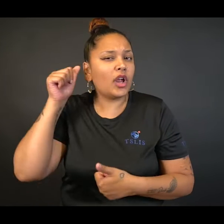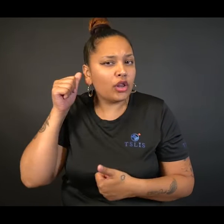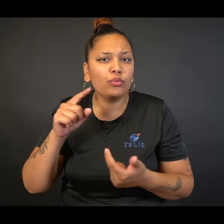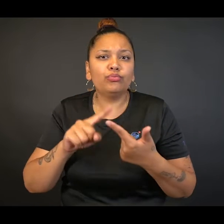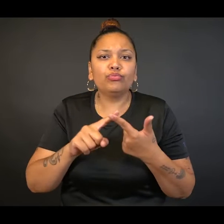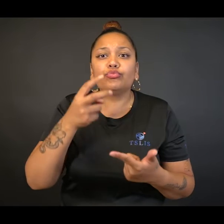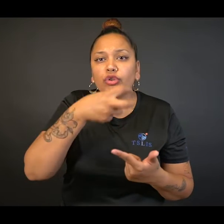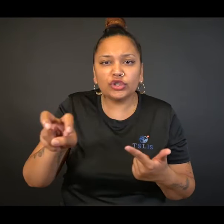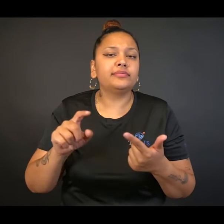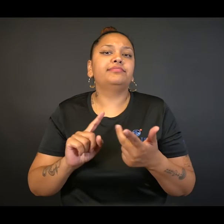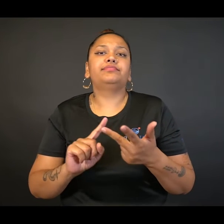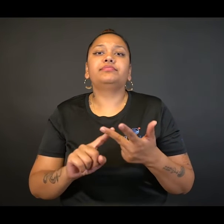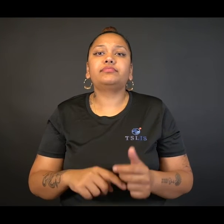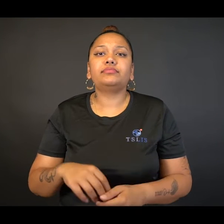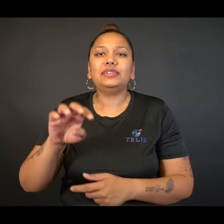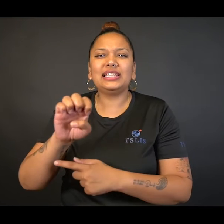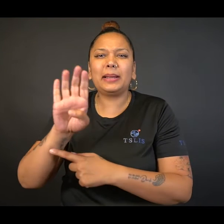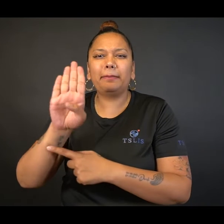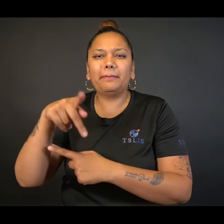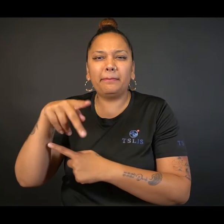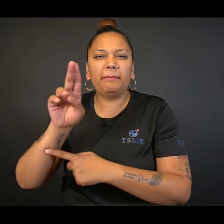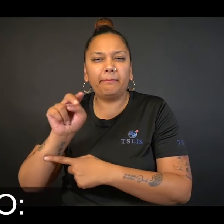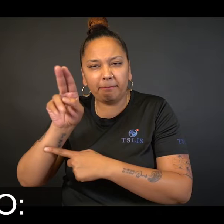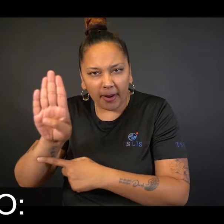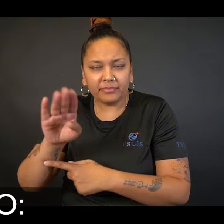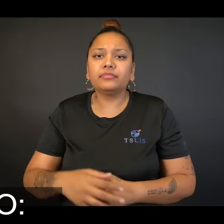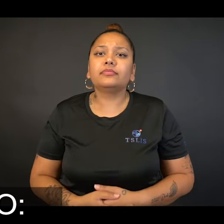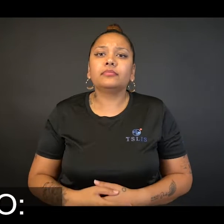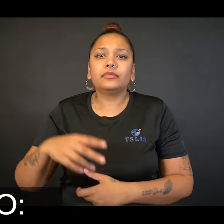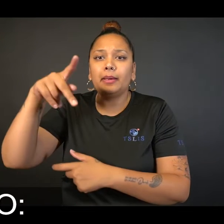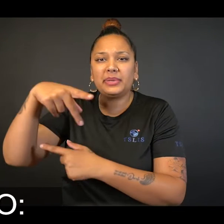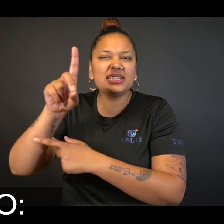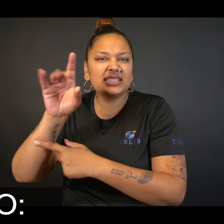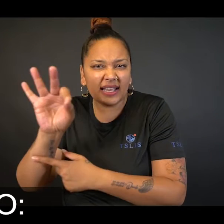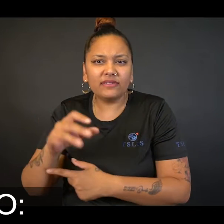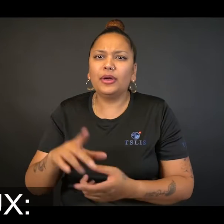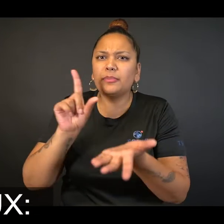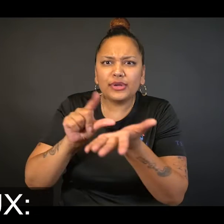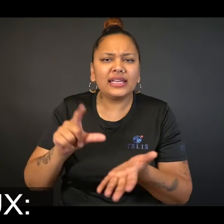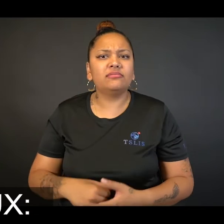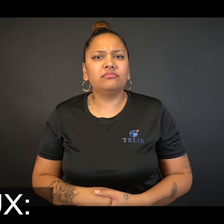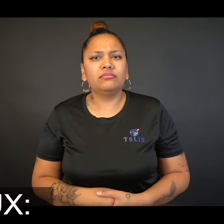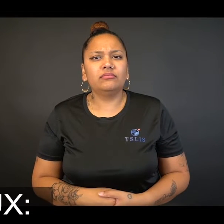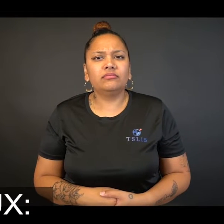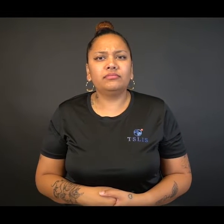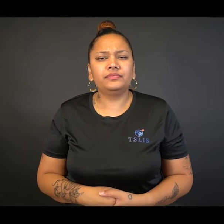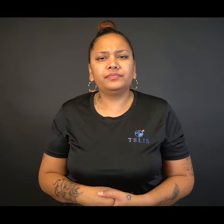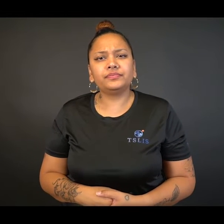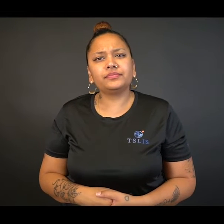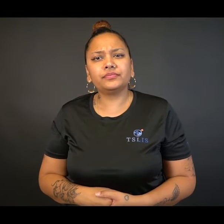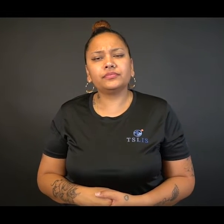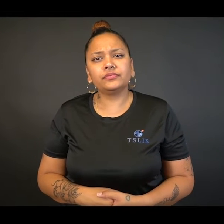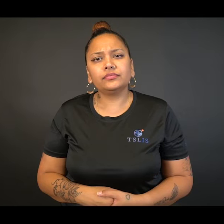EPUB, and another in PDF, and then another in print. This is Melissa Castillo. Even if I find some